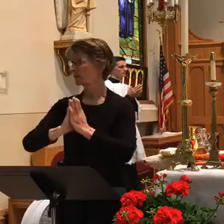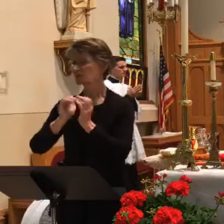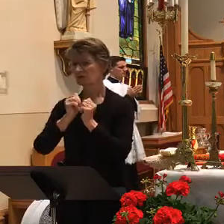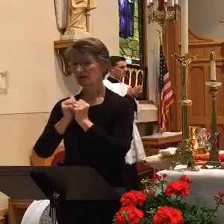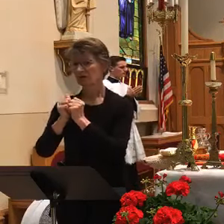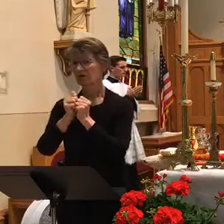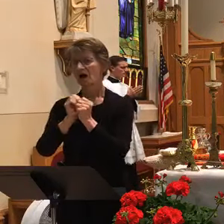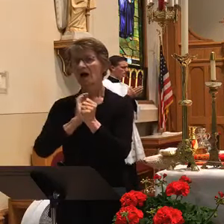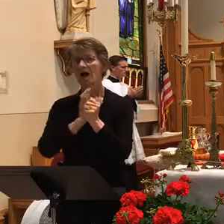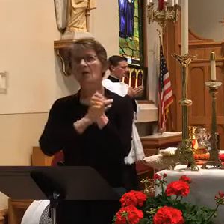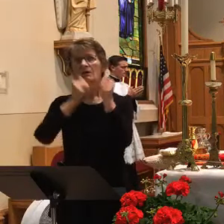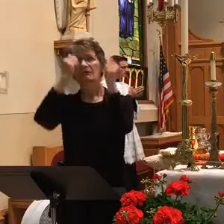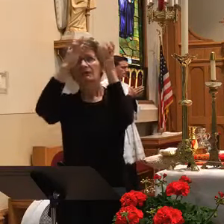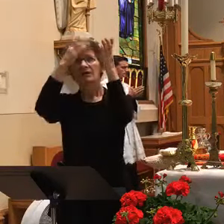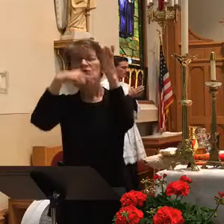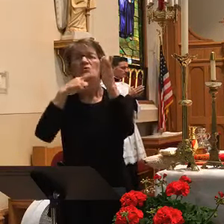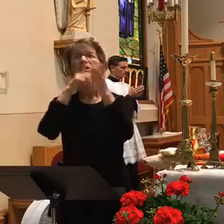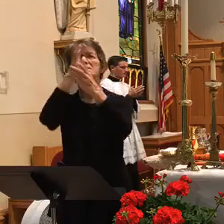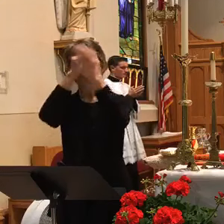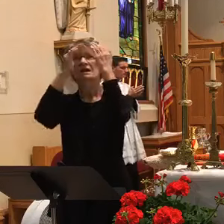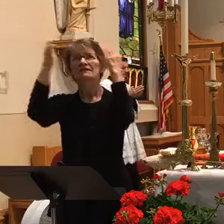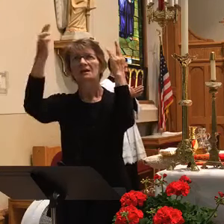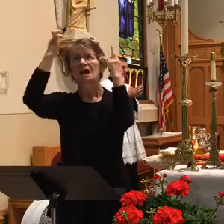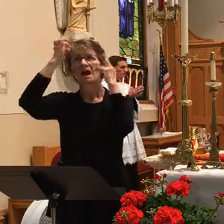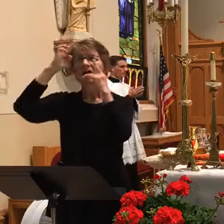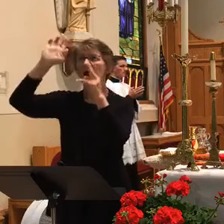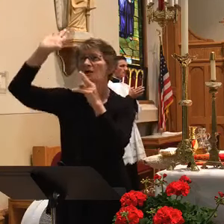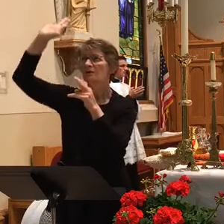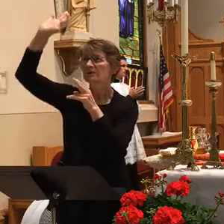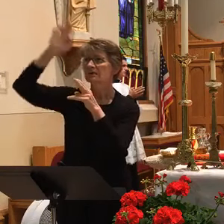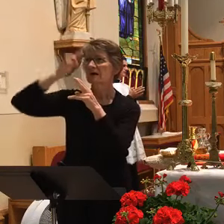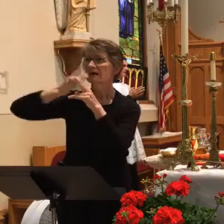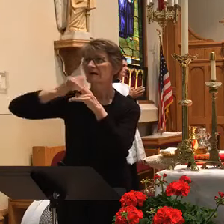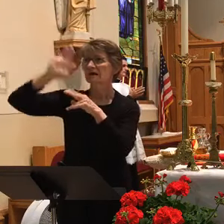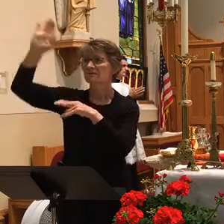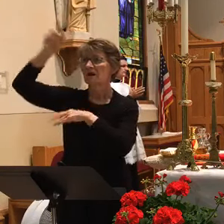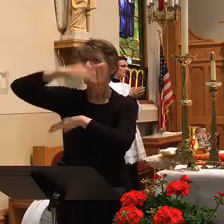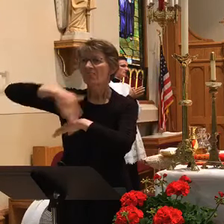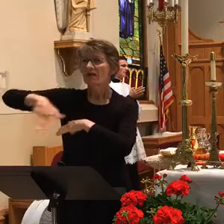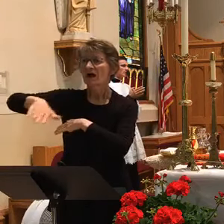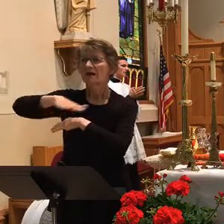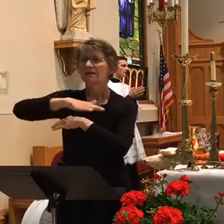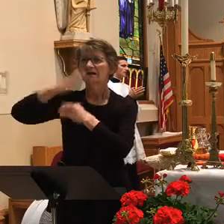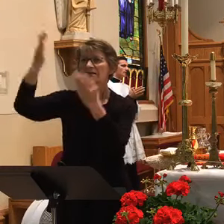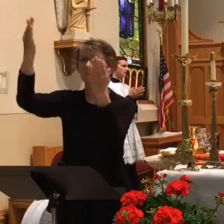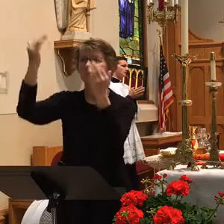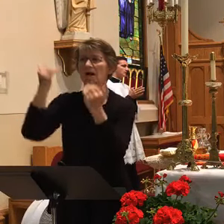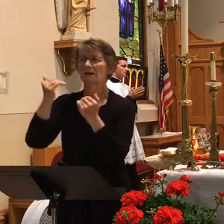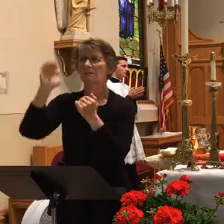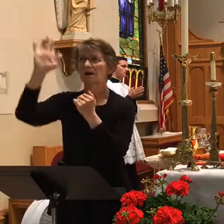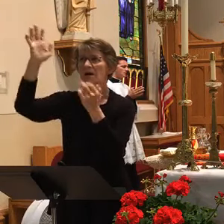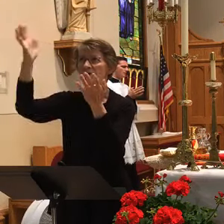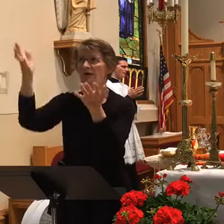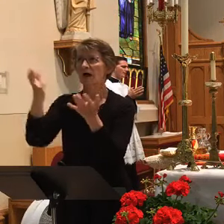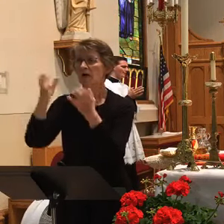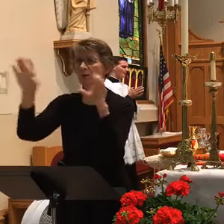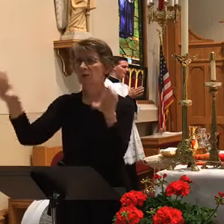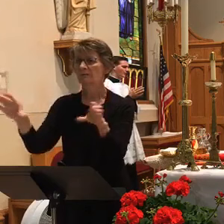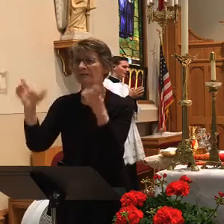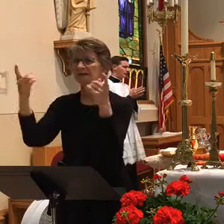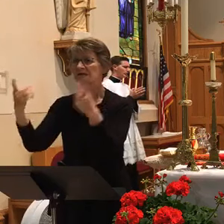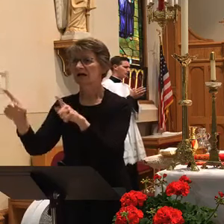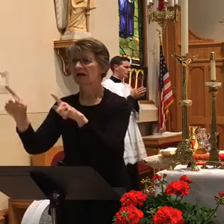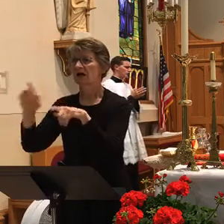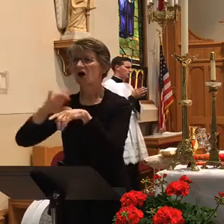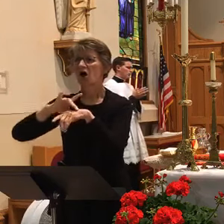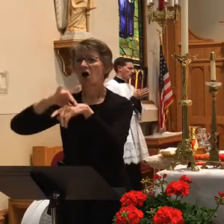confidence. Our Father, who art in heaven, hallowed be thy name. Thy kingdom come, thy